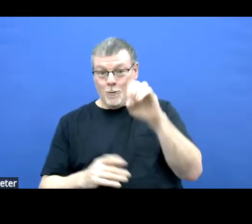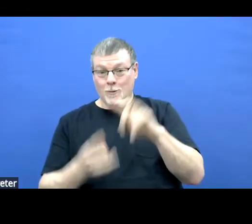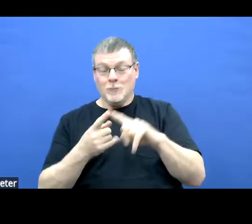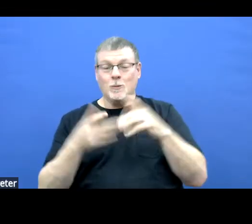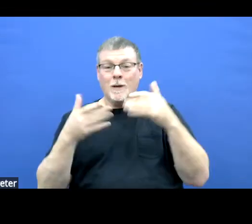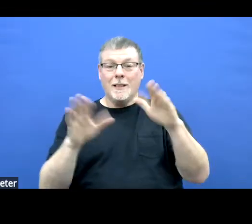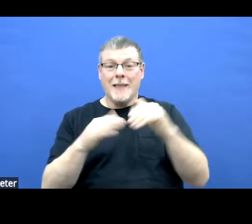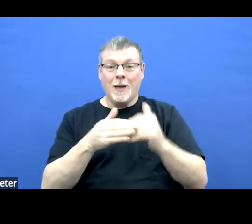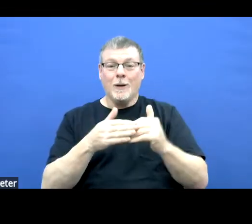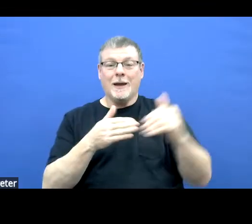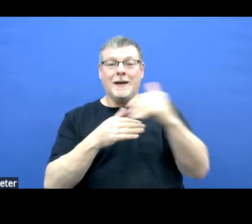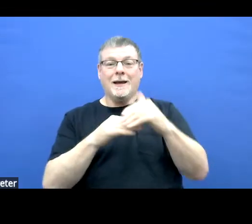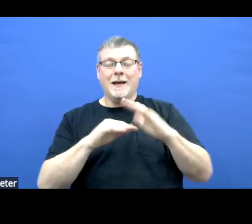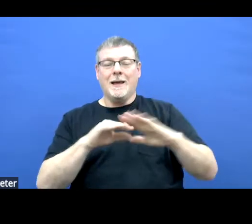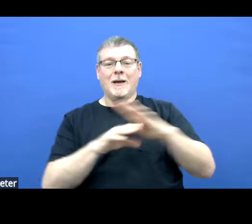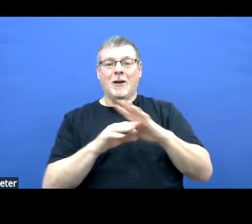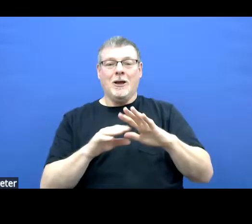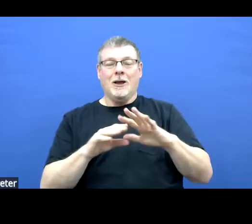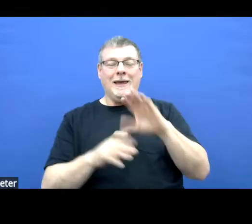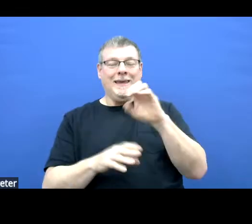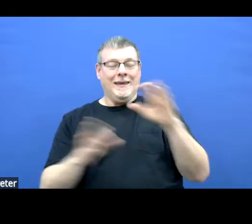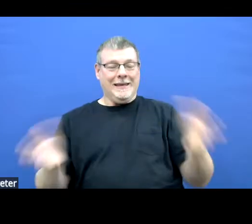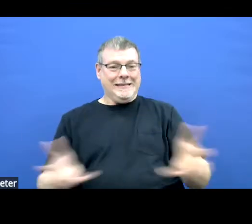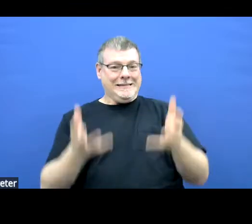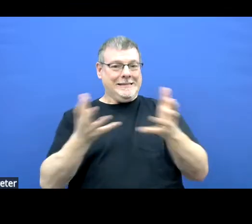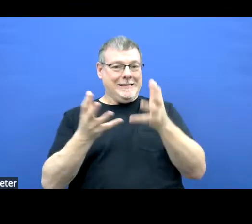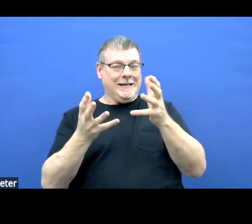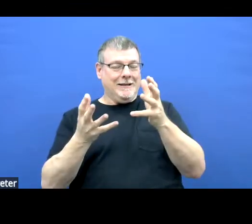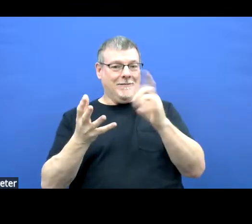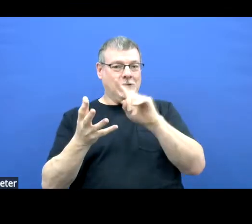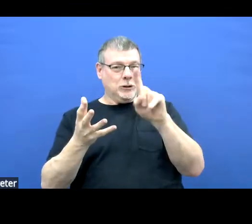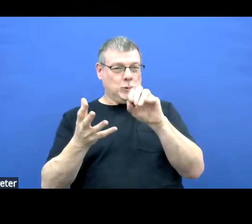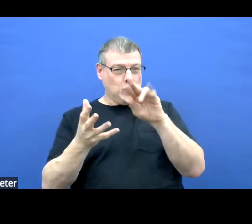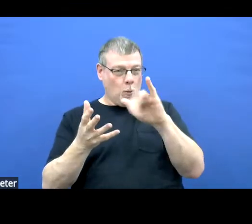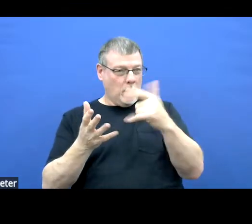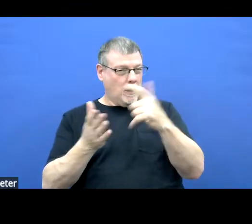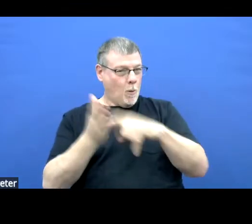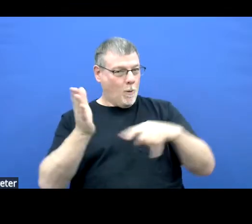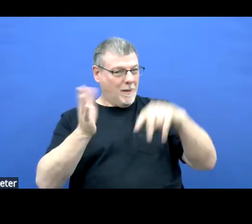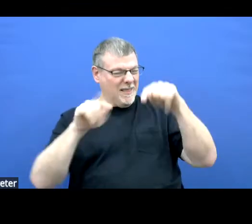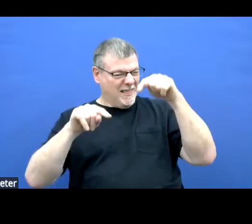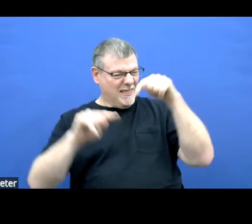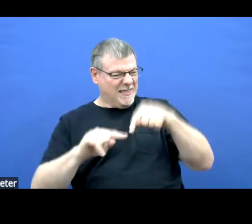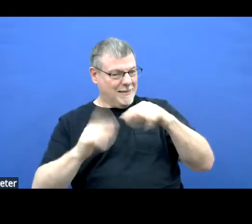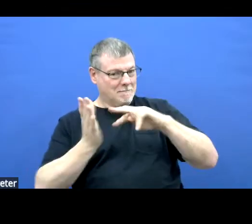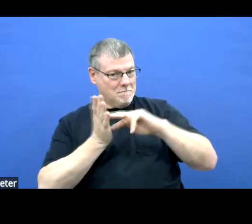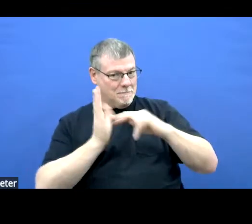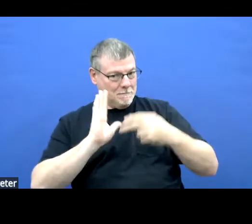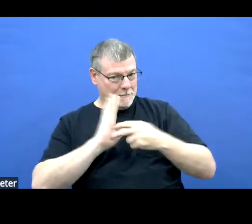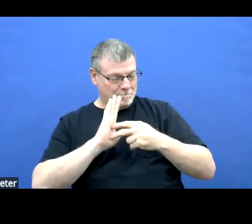neighborhood upgrade incentive zoning. Let me explain what this particular